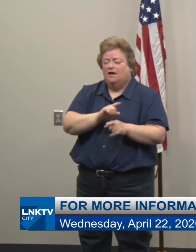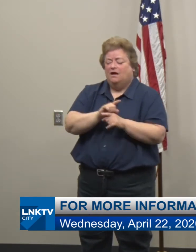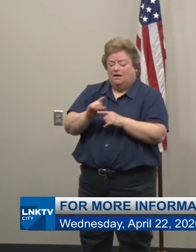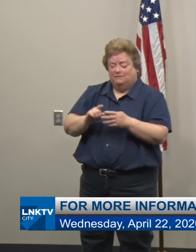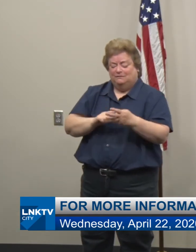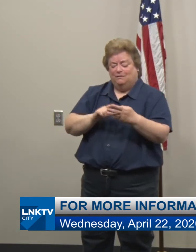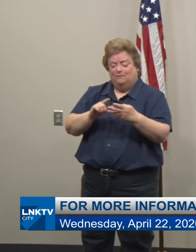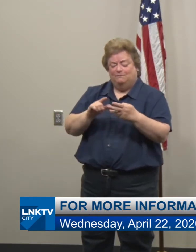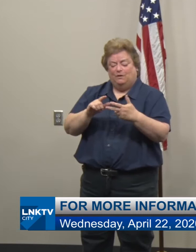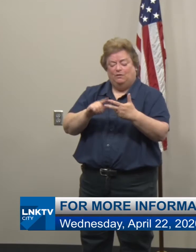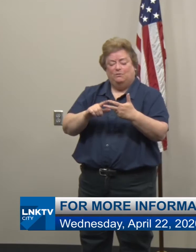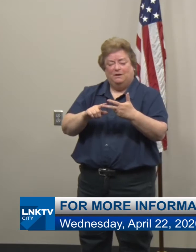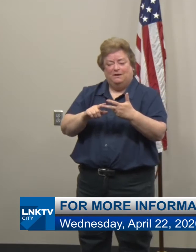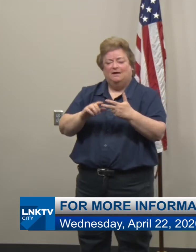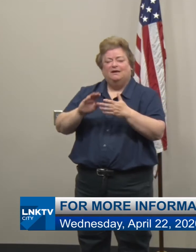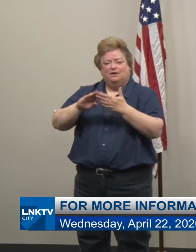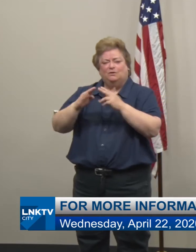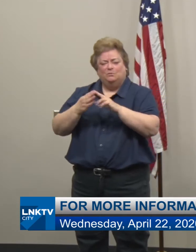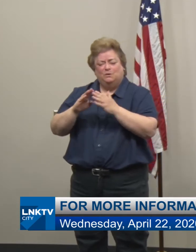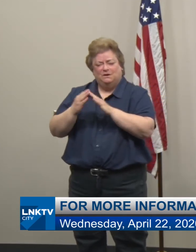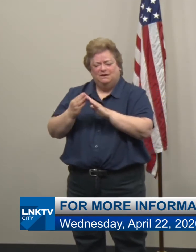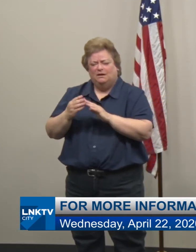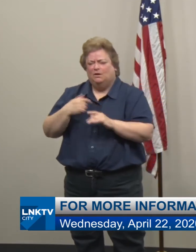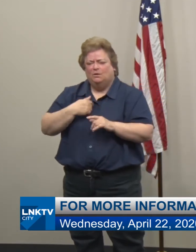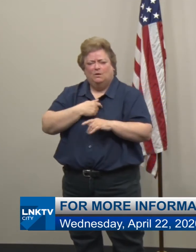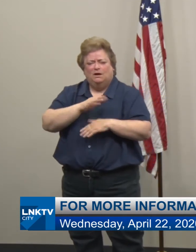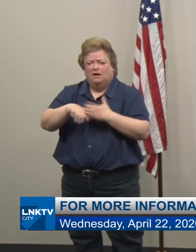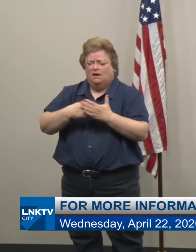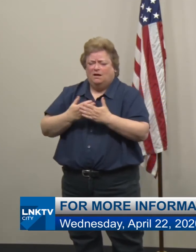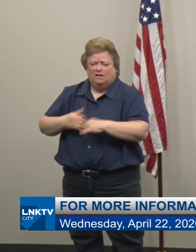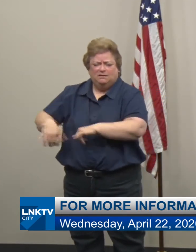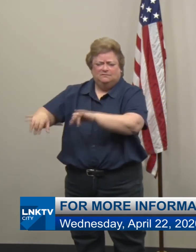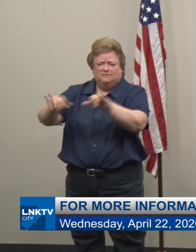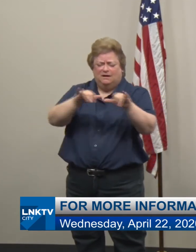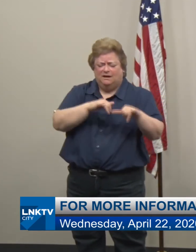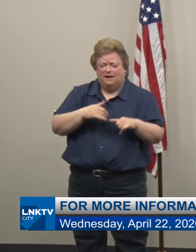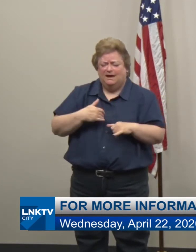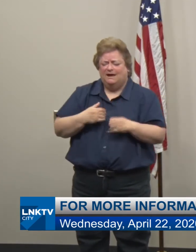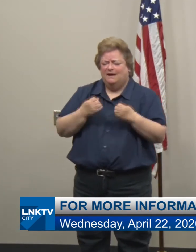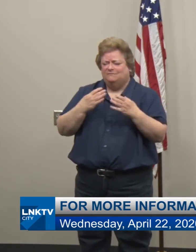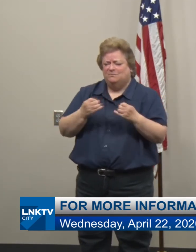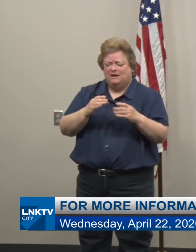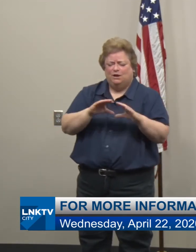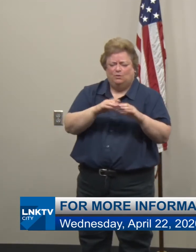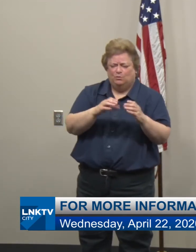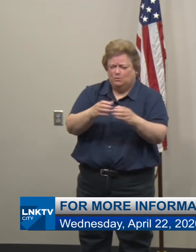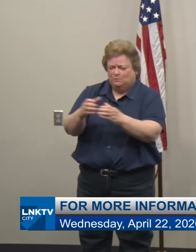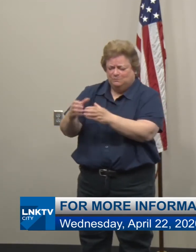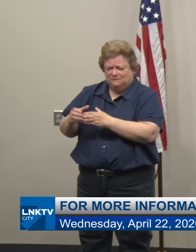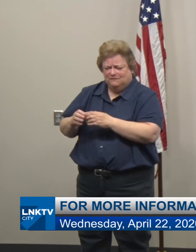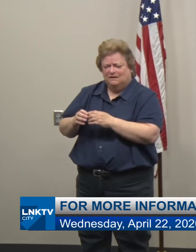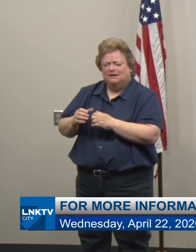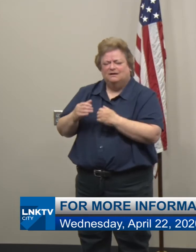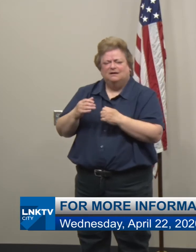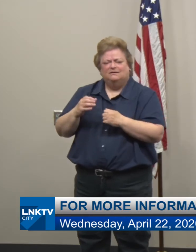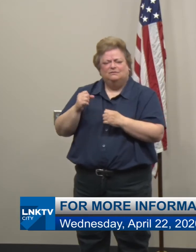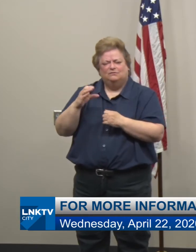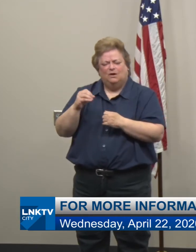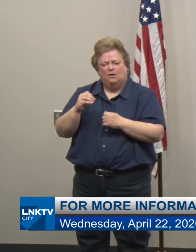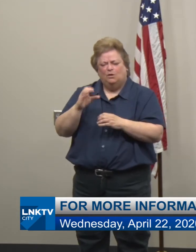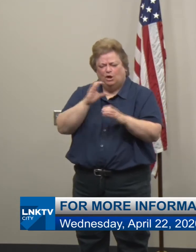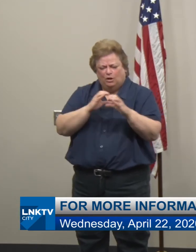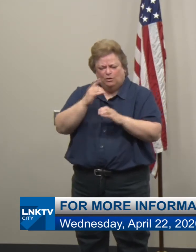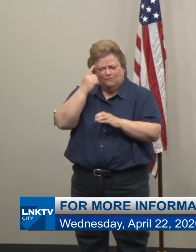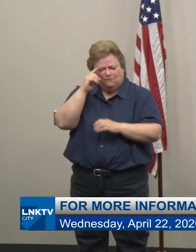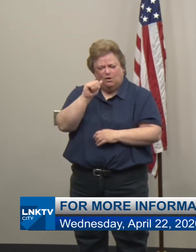community. We're all in the same boat right now, and there are multiple groups forming around issues large and small. Consider seeking out a